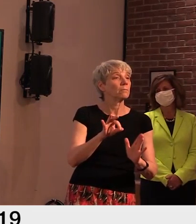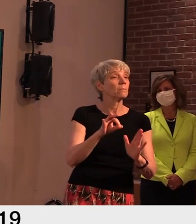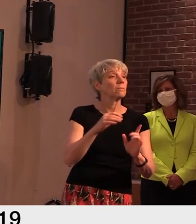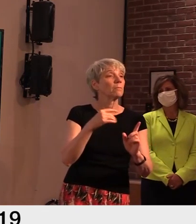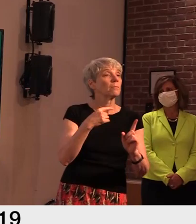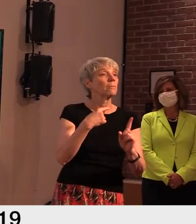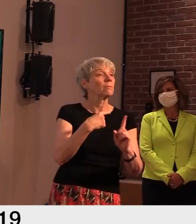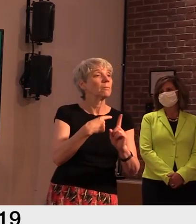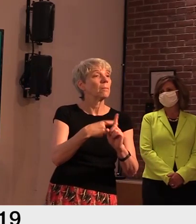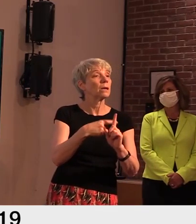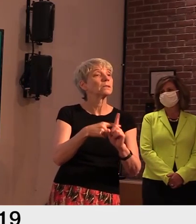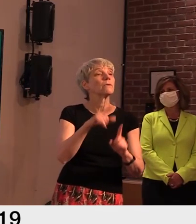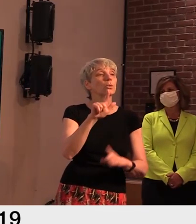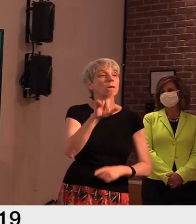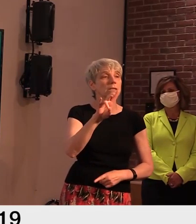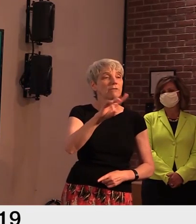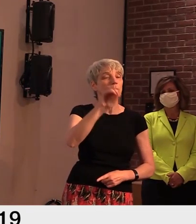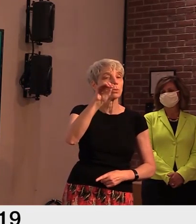difference there.